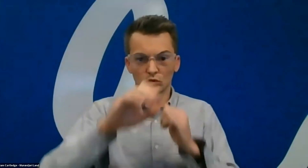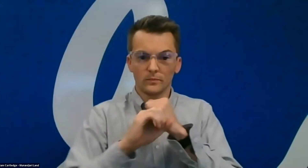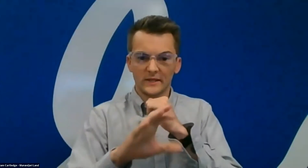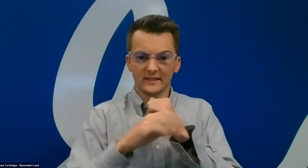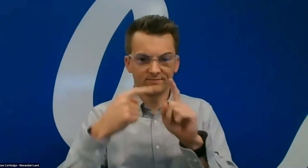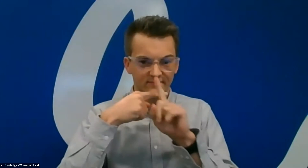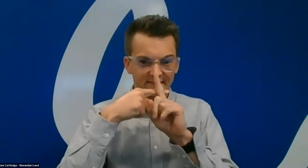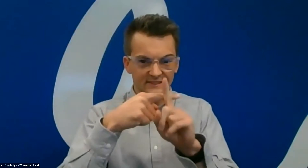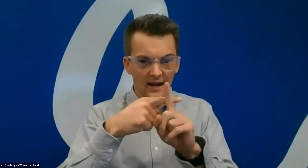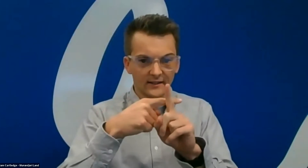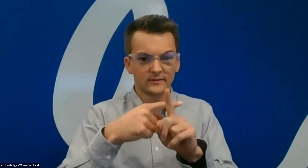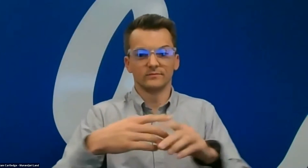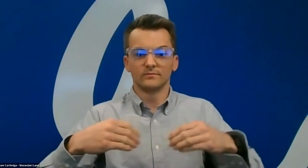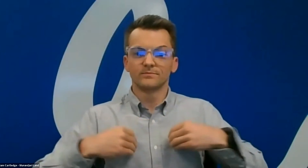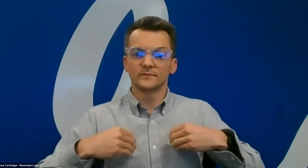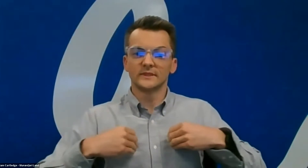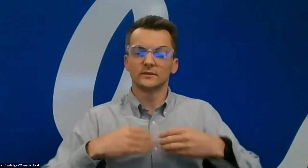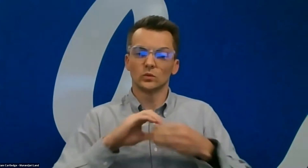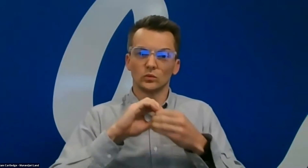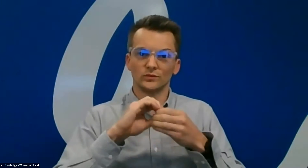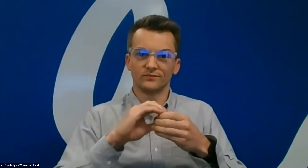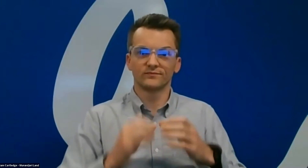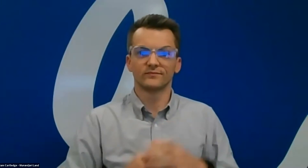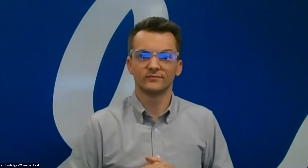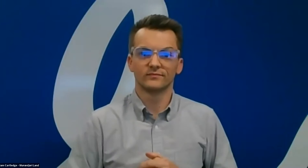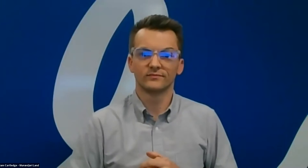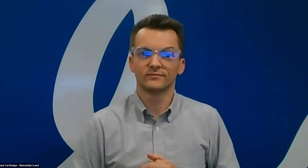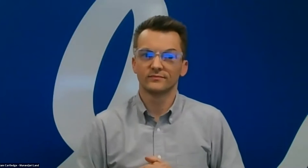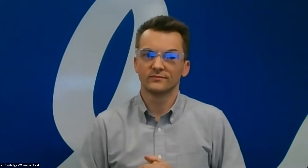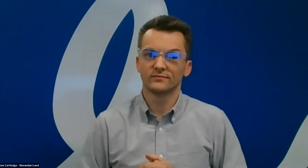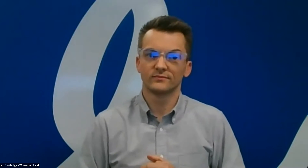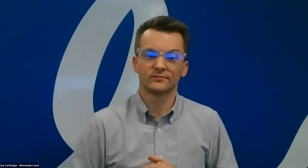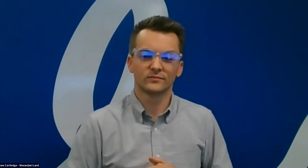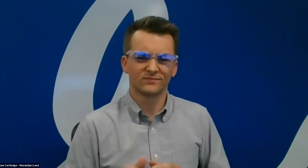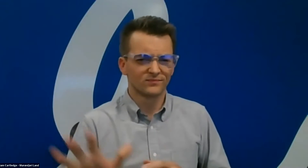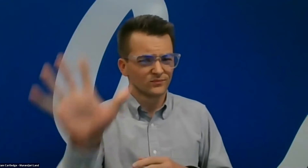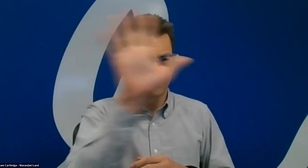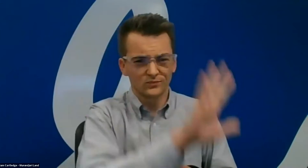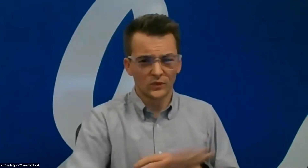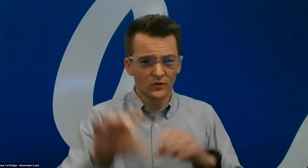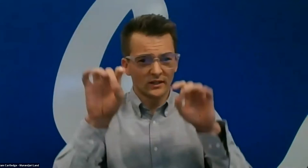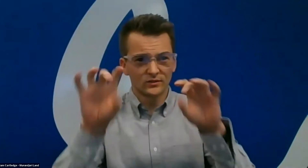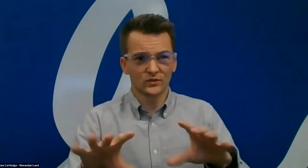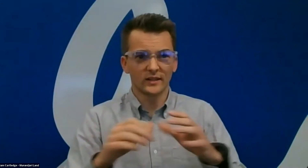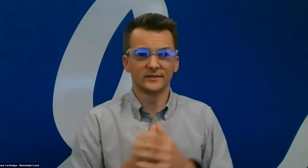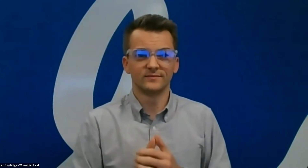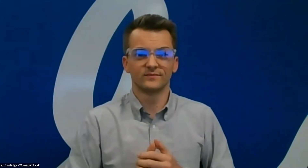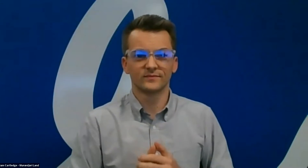The videos will also be on Catchup TV, and we'll be targeting businesses in the